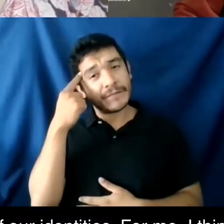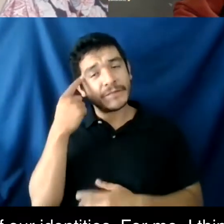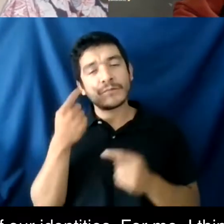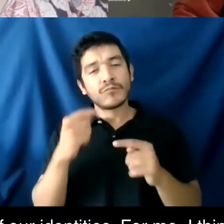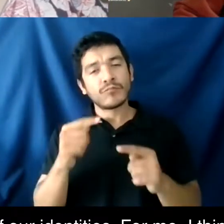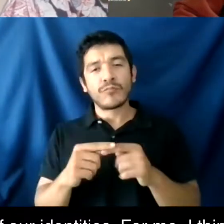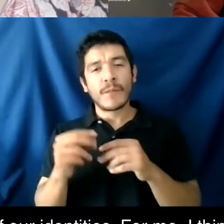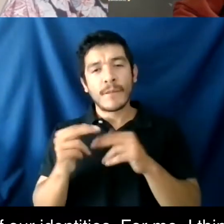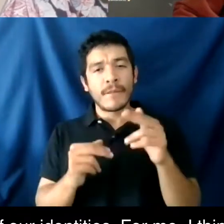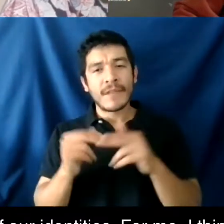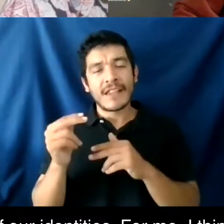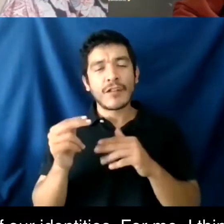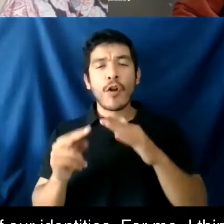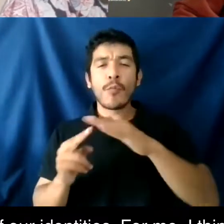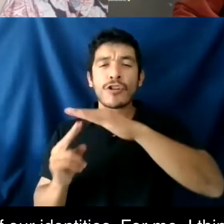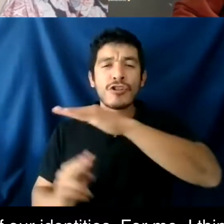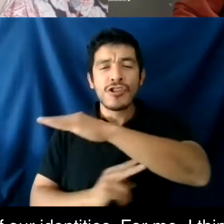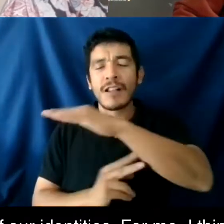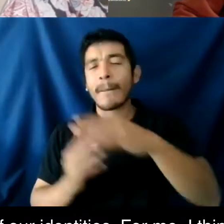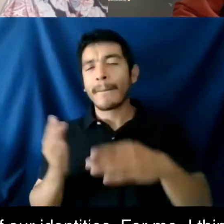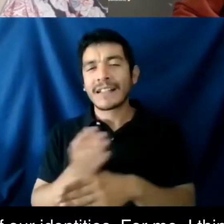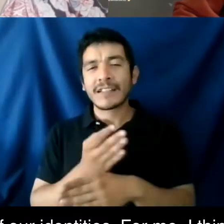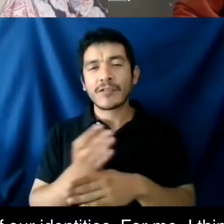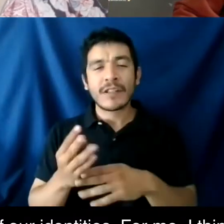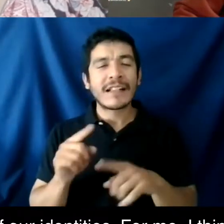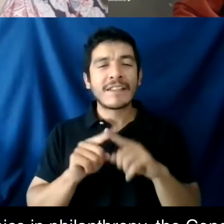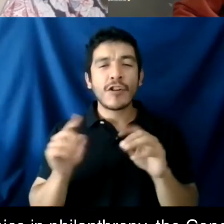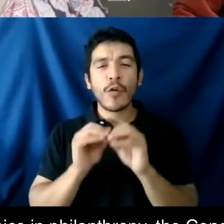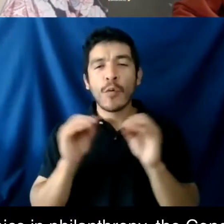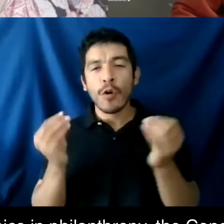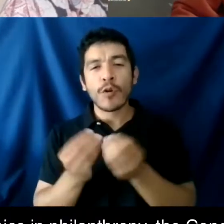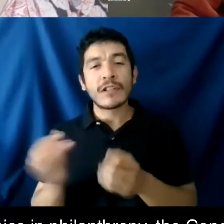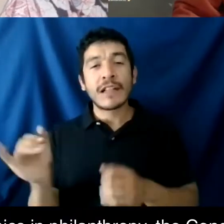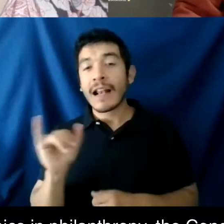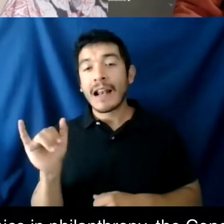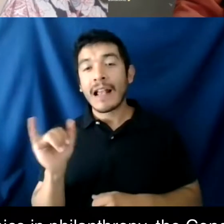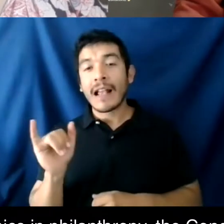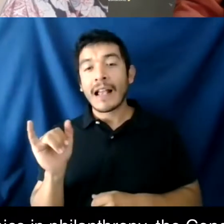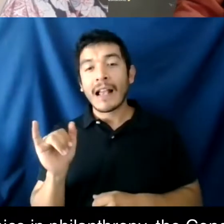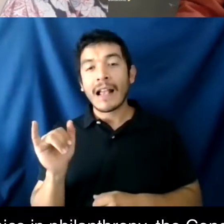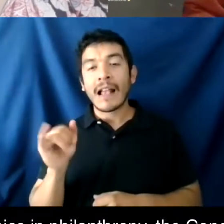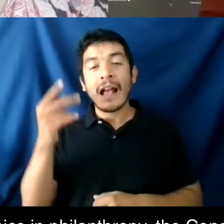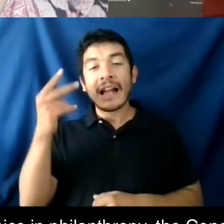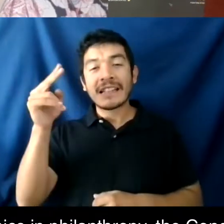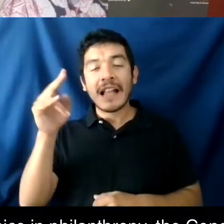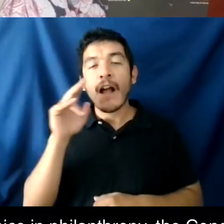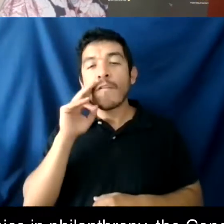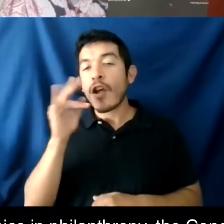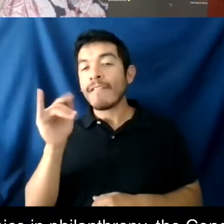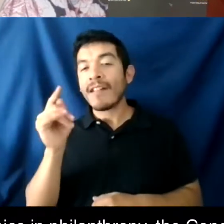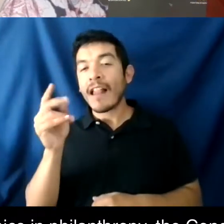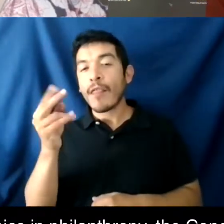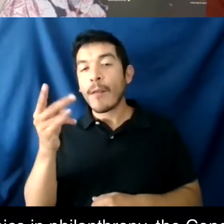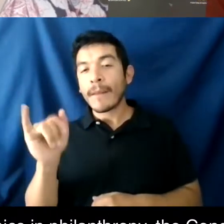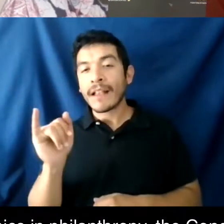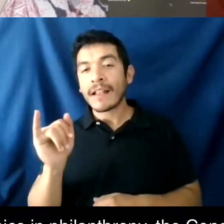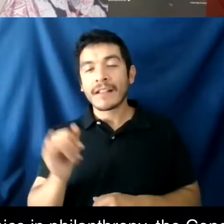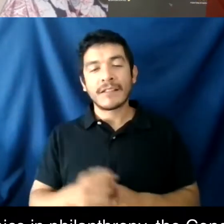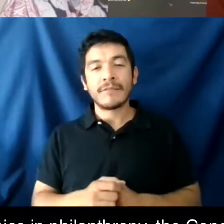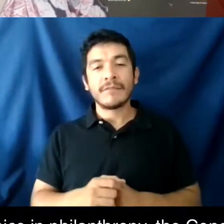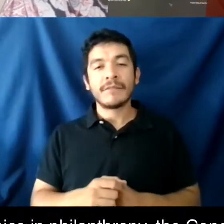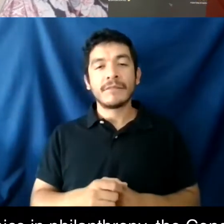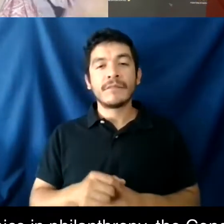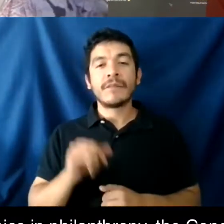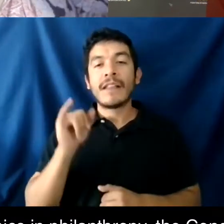build bridges between different organizations like Hispanics in Philanthropy, the Congressional